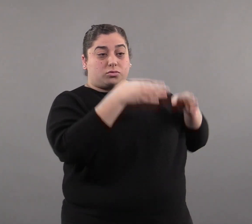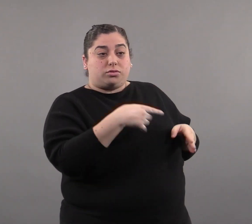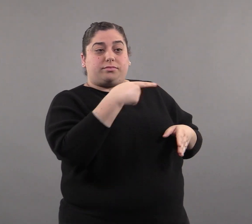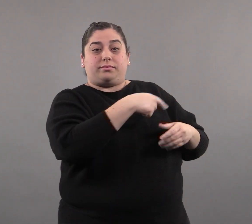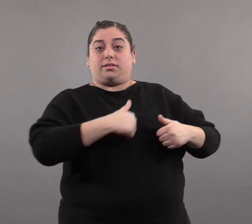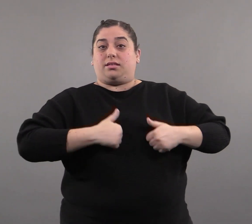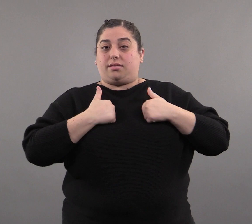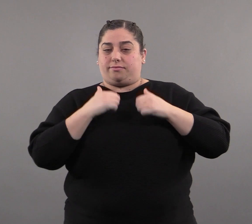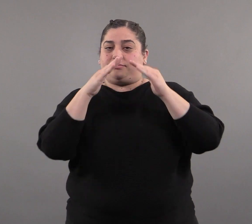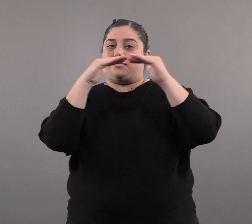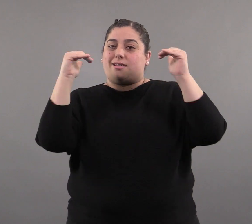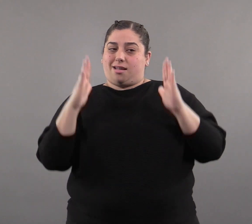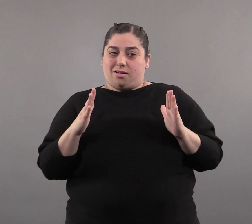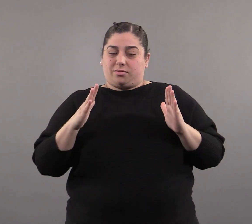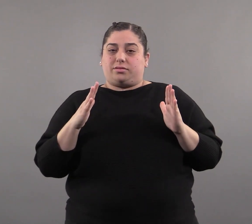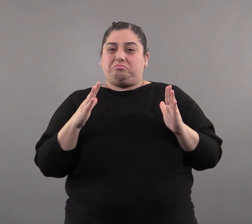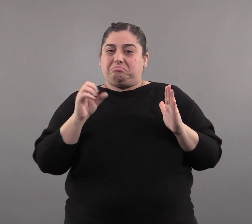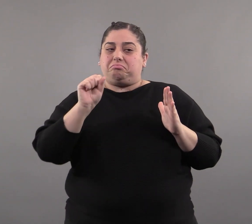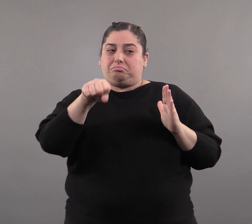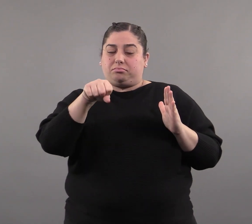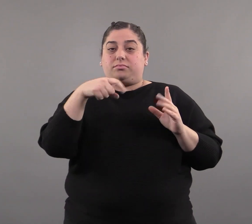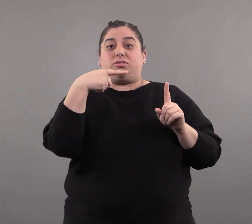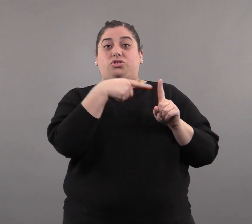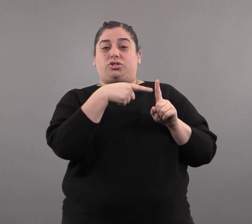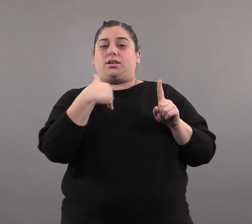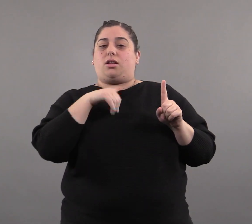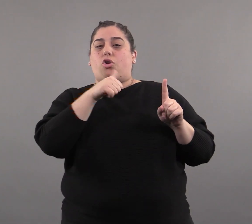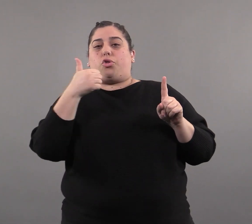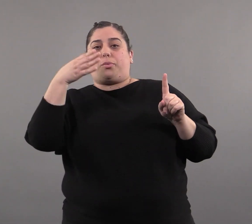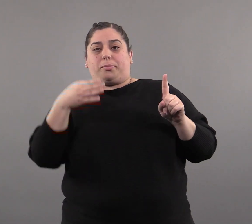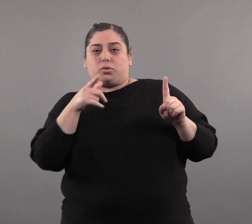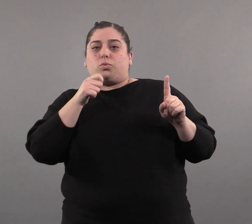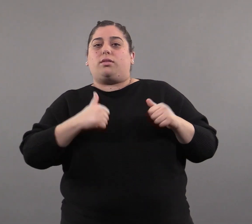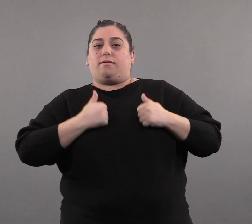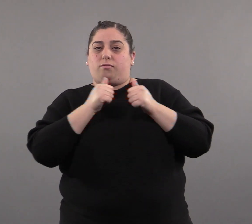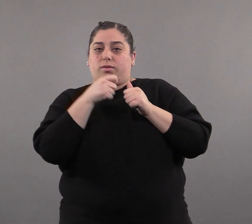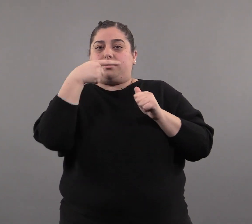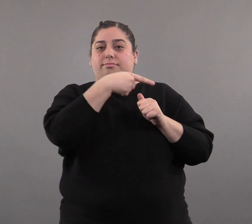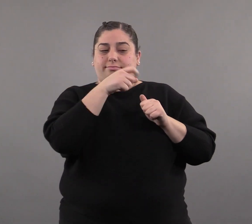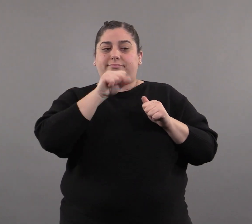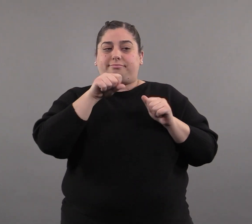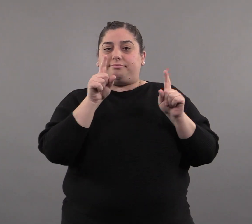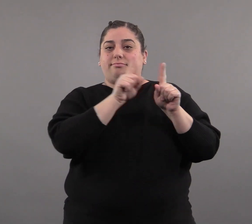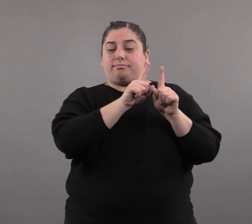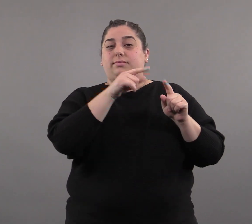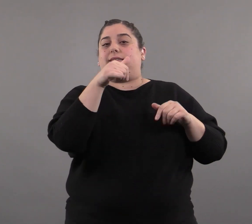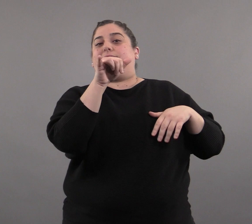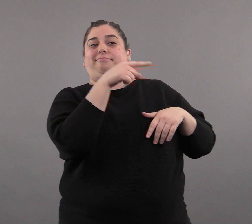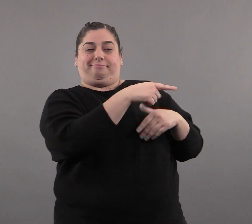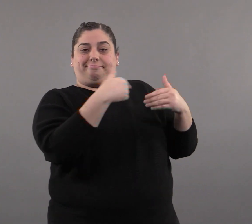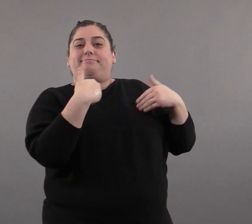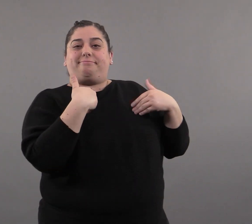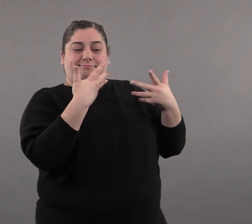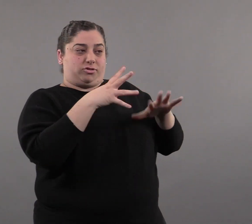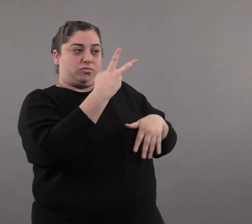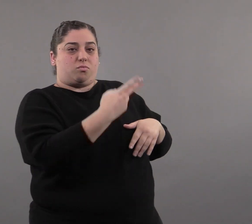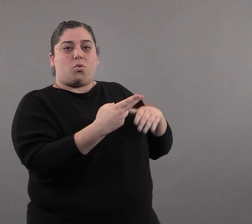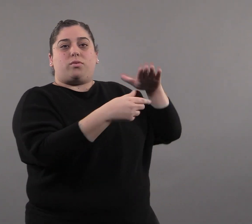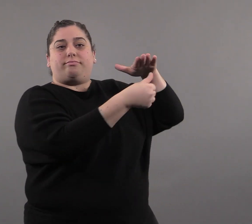under self-quarantine. And we do know that there are some healthcare worker exposure contacts, and